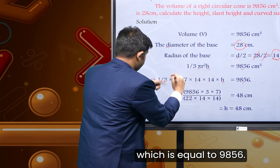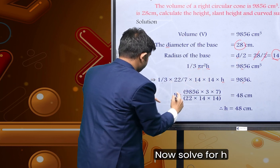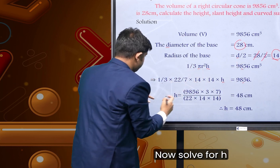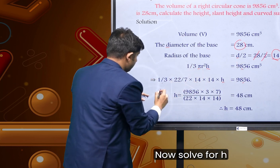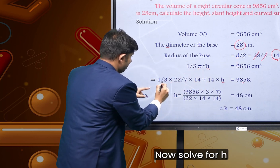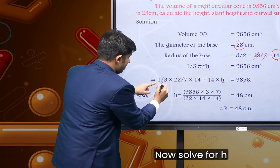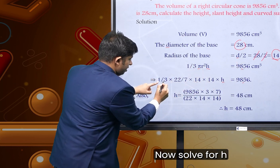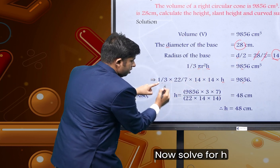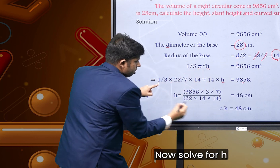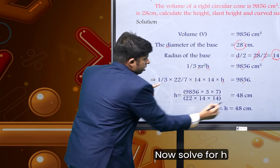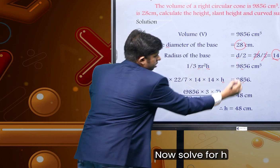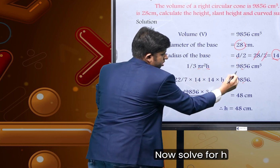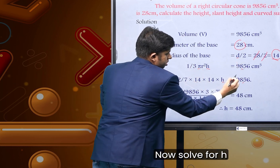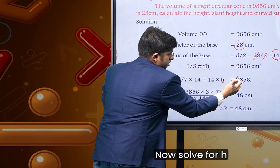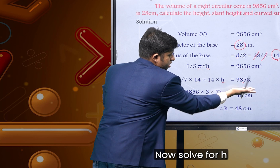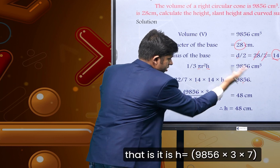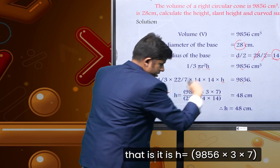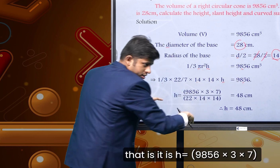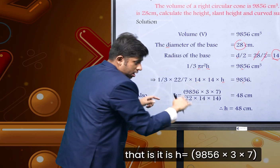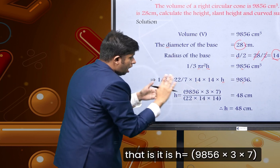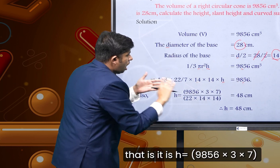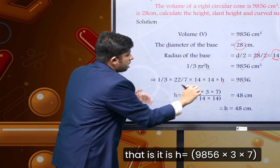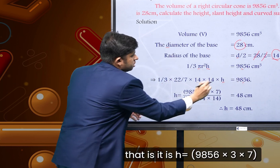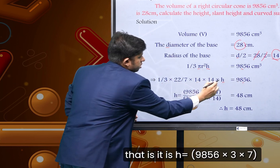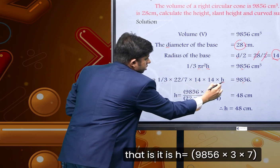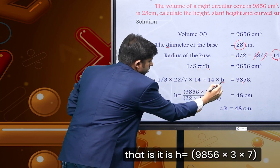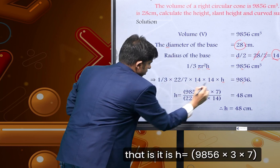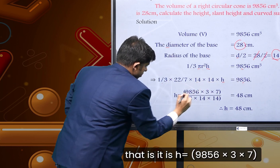Now solve for h. That is, h is equal to